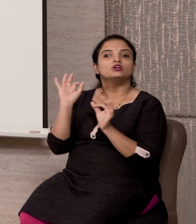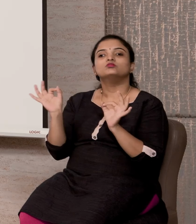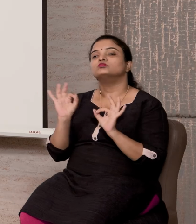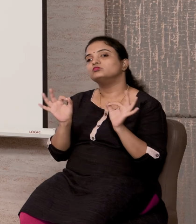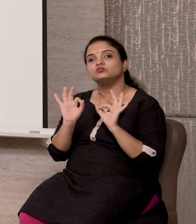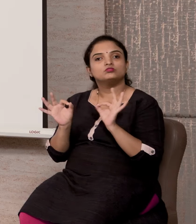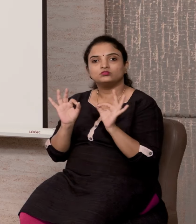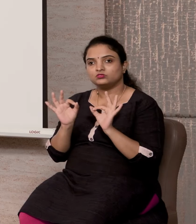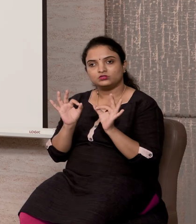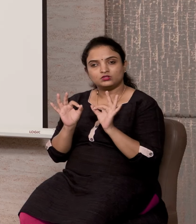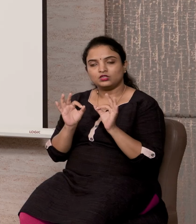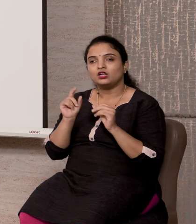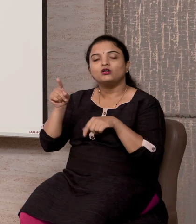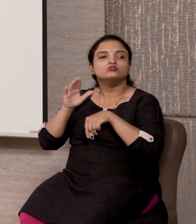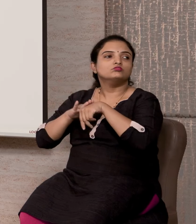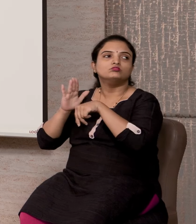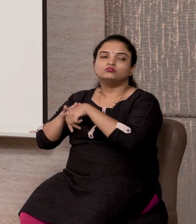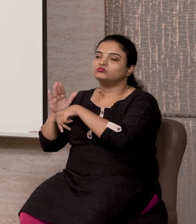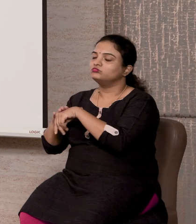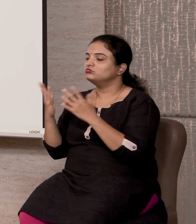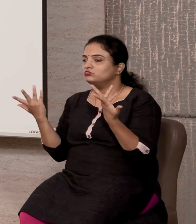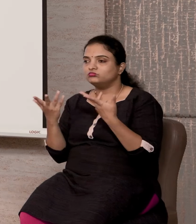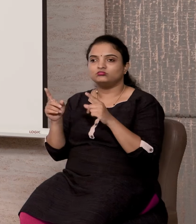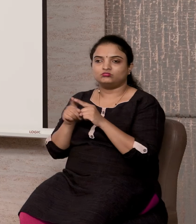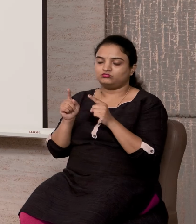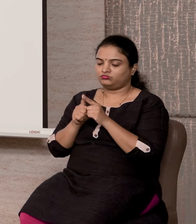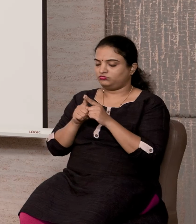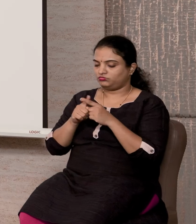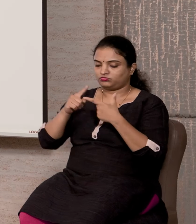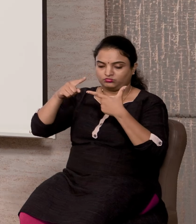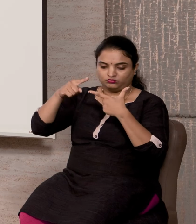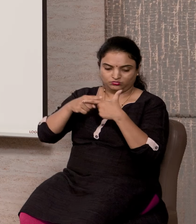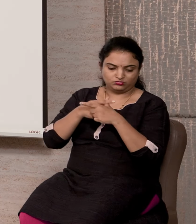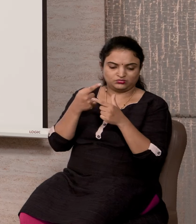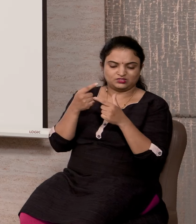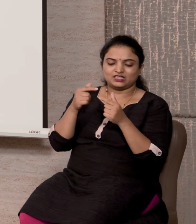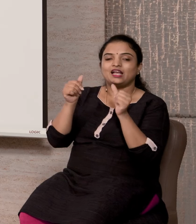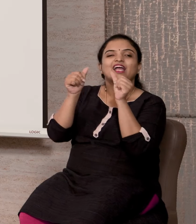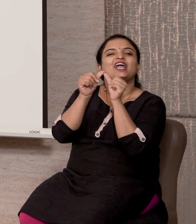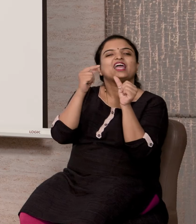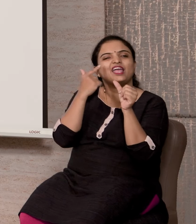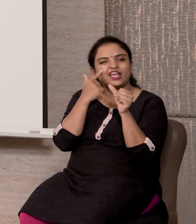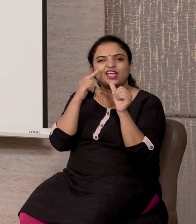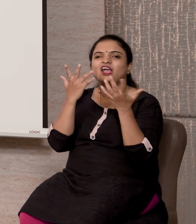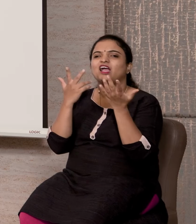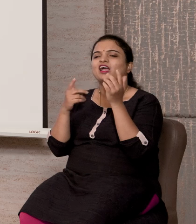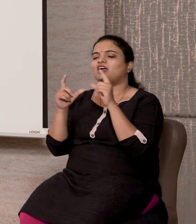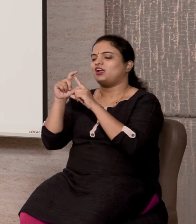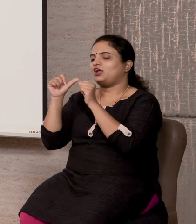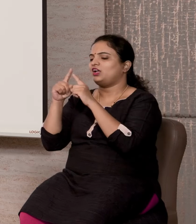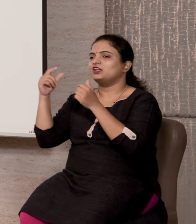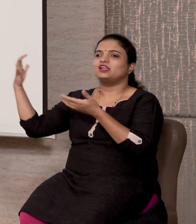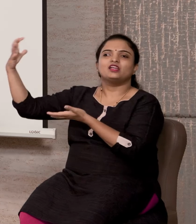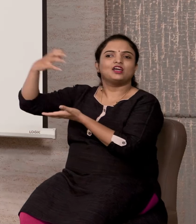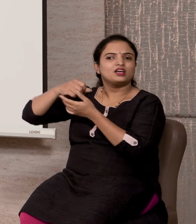why are they not experts, right? We're talking about Gen AI and security, AI, ML, data science and whatnot. But this is